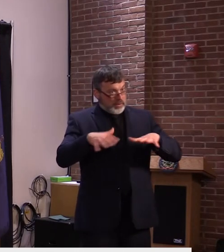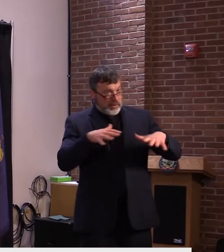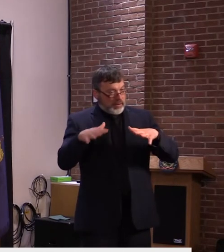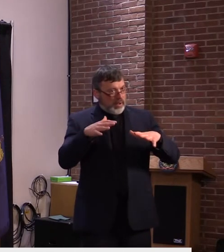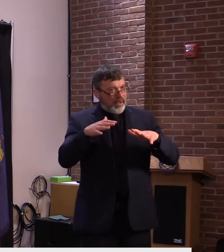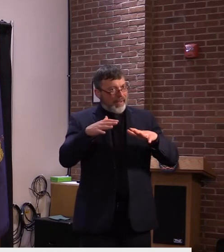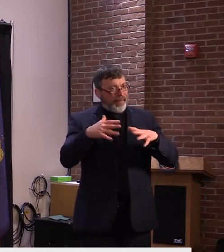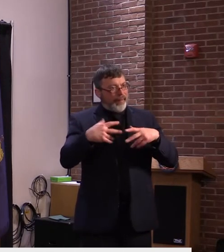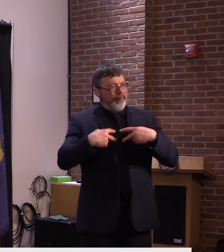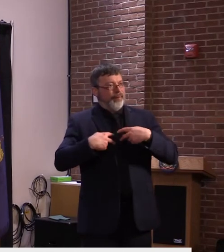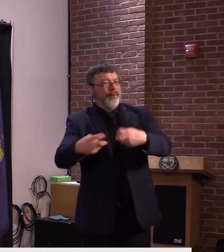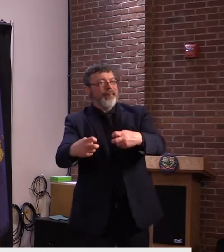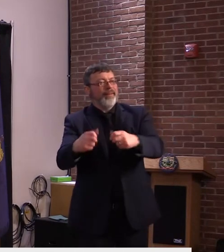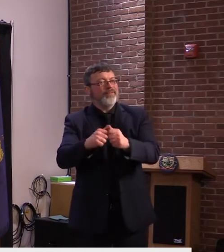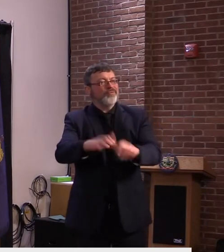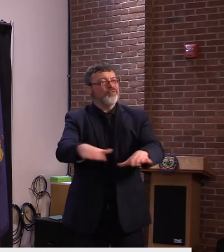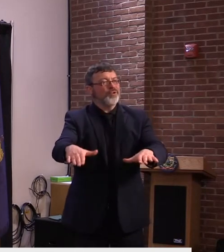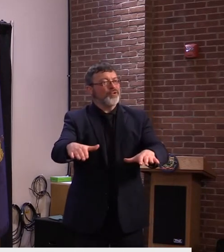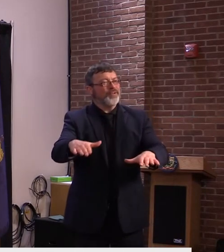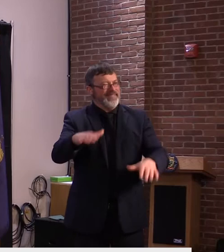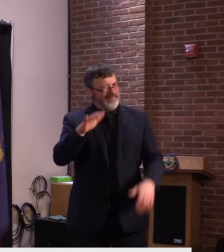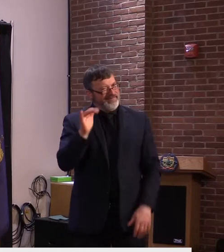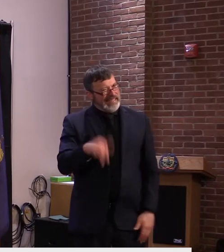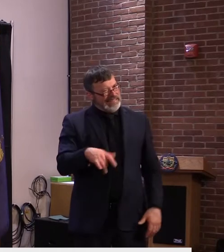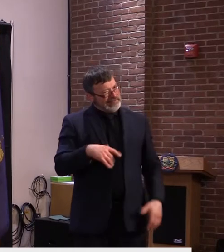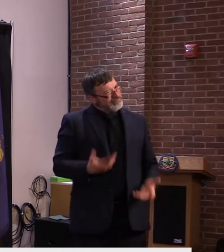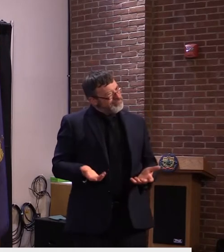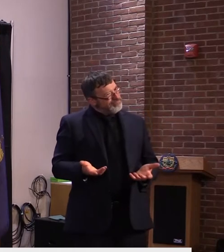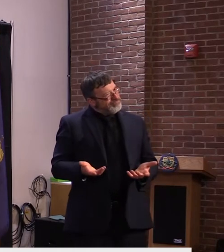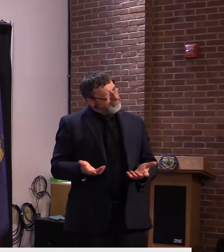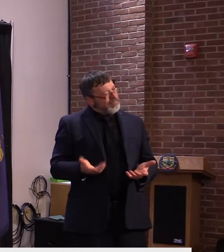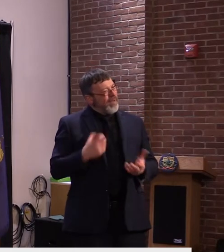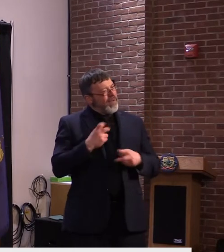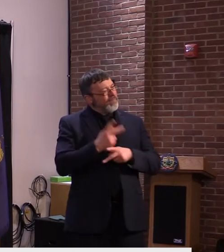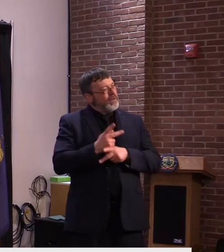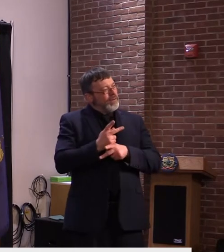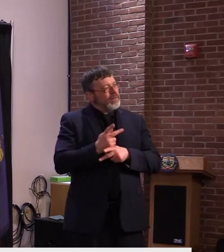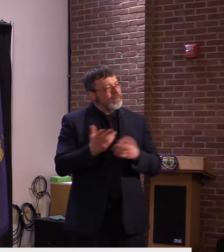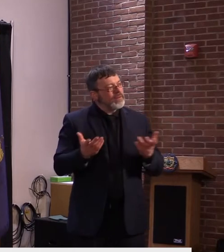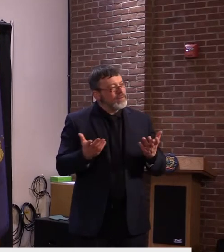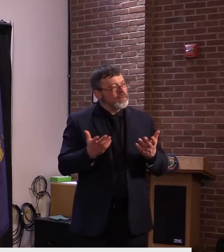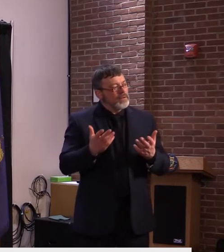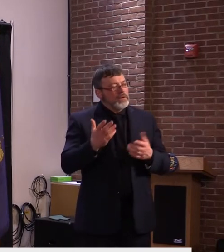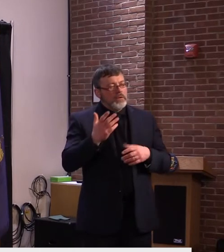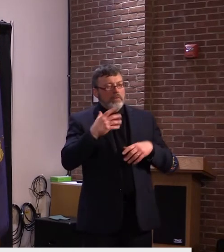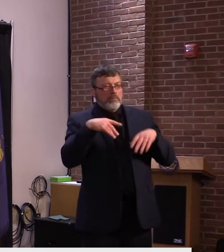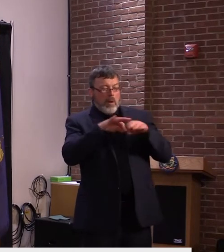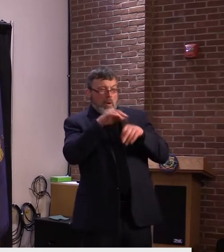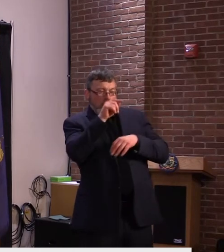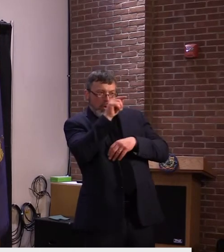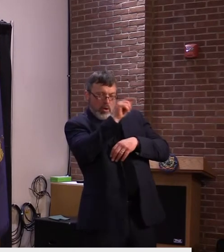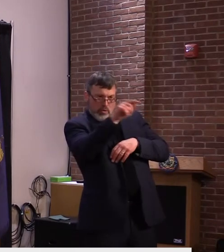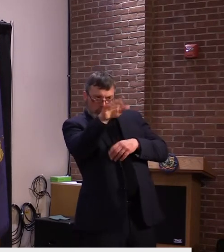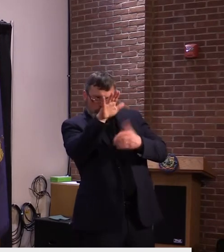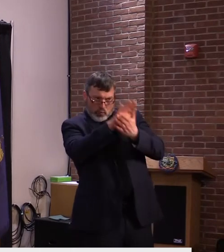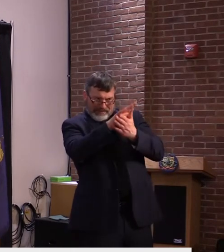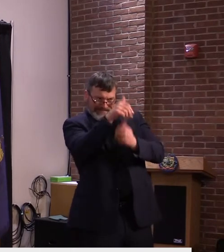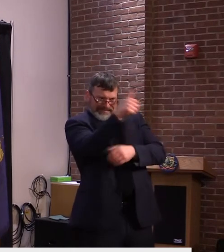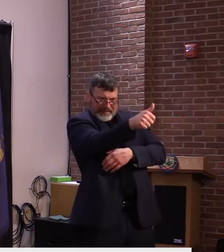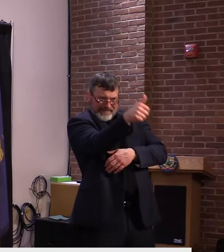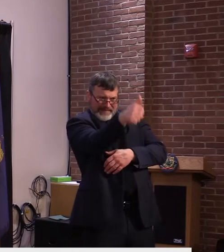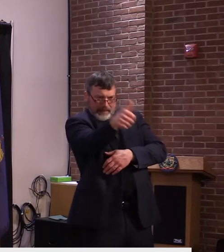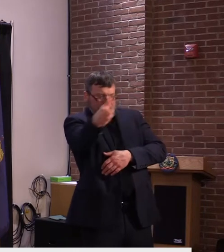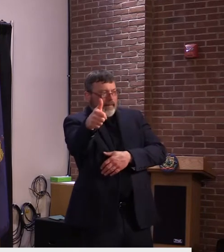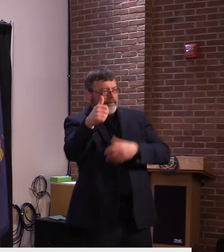focus internally in individual schools and across the system on lowering that anxiety level, and that's really part of what getting back to normal for